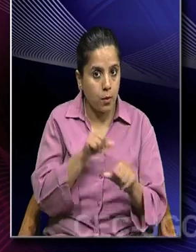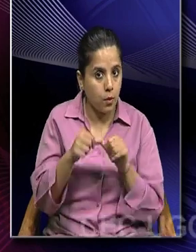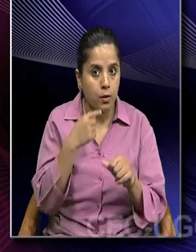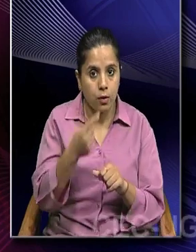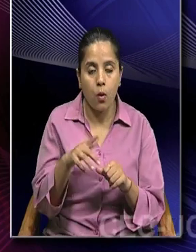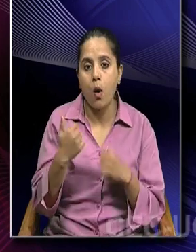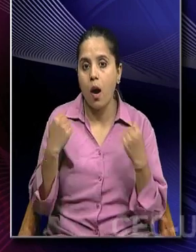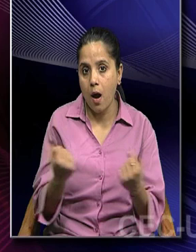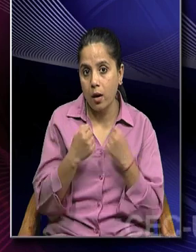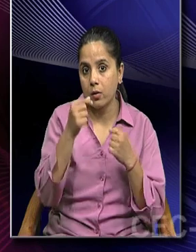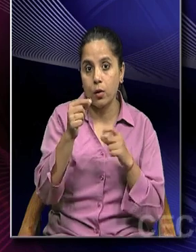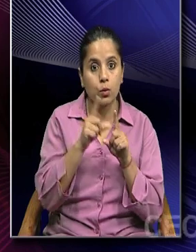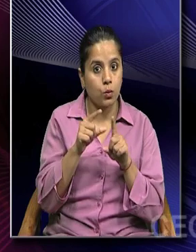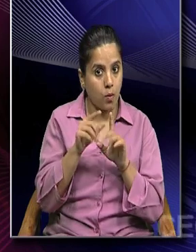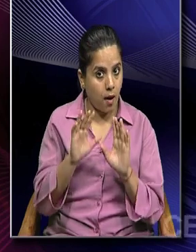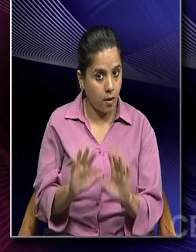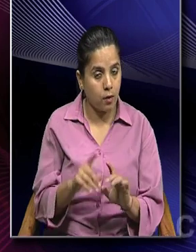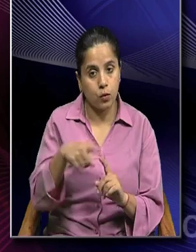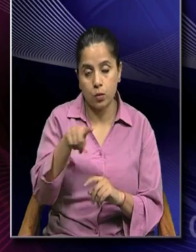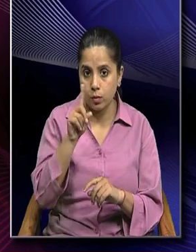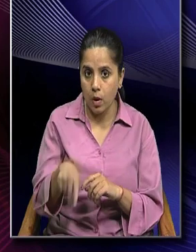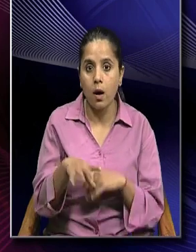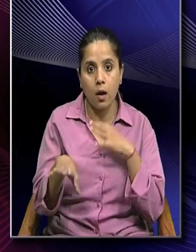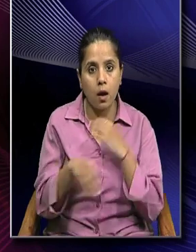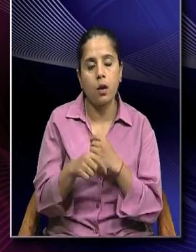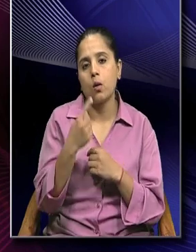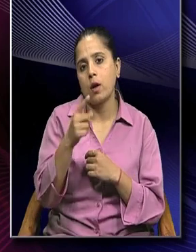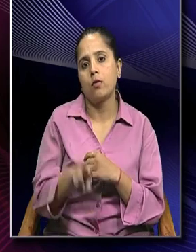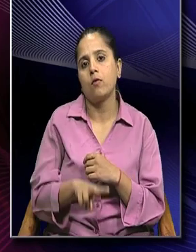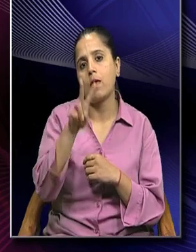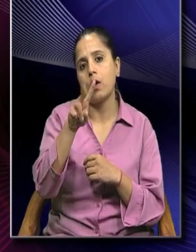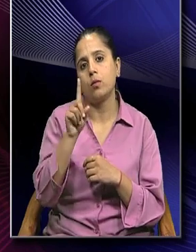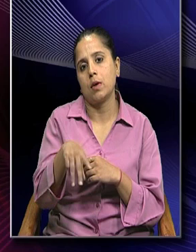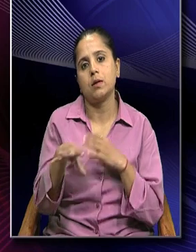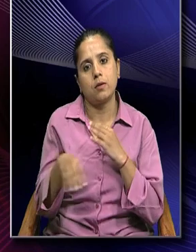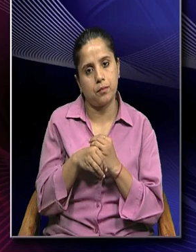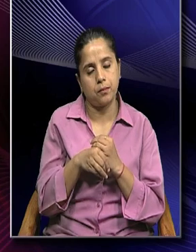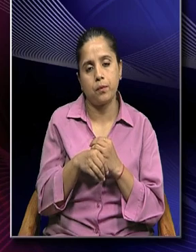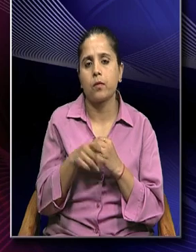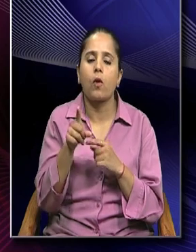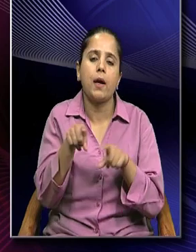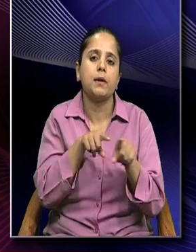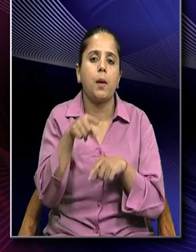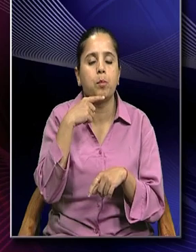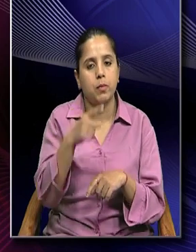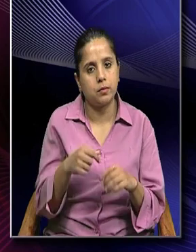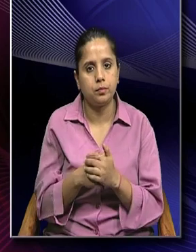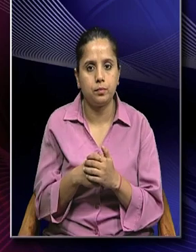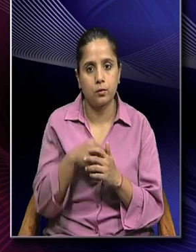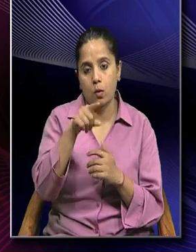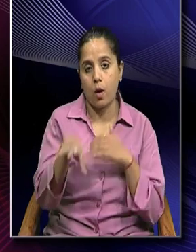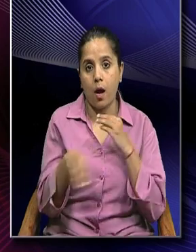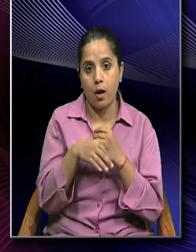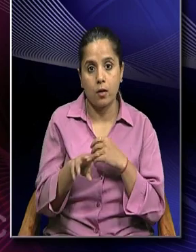or activity you perform, you should add at least one value into them. Because suppose if you have